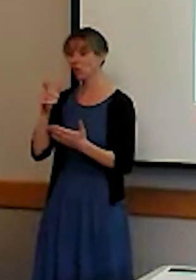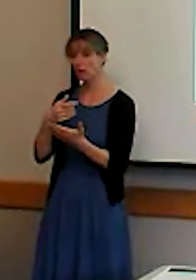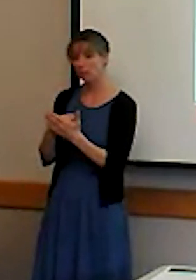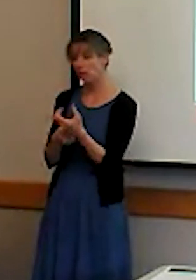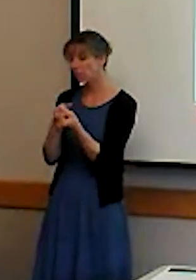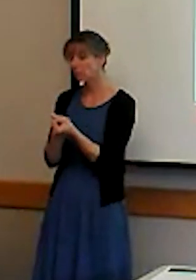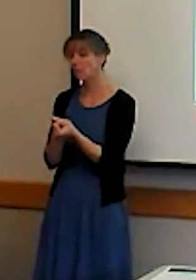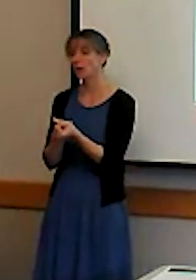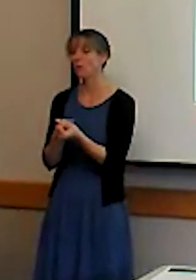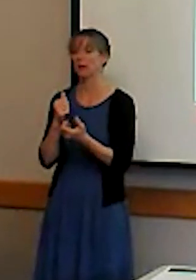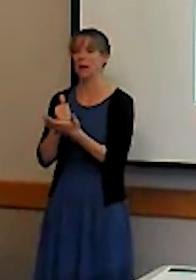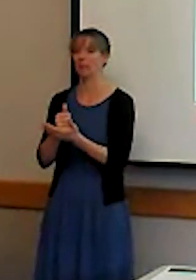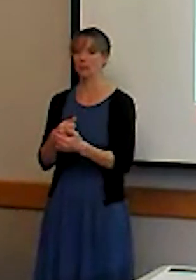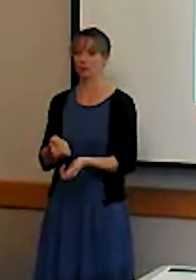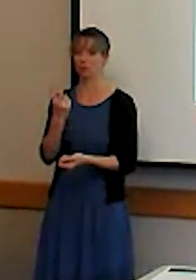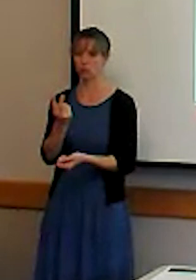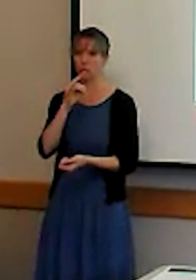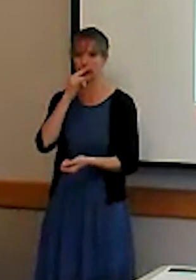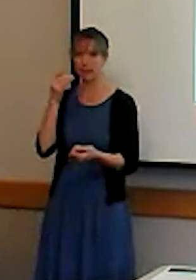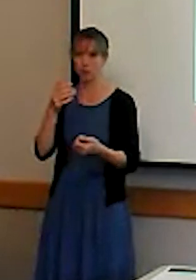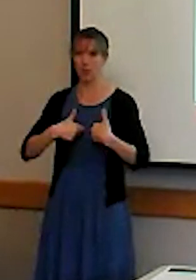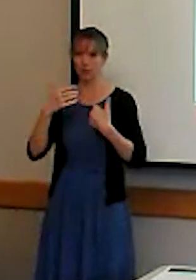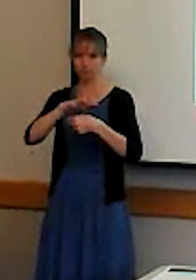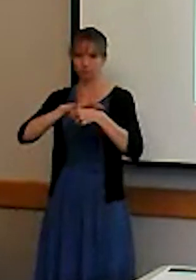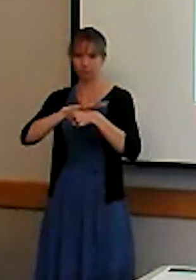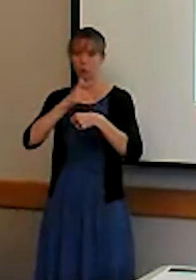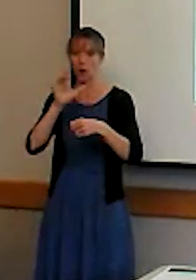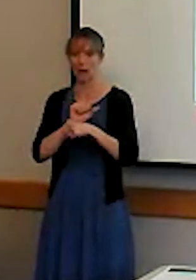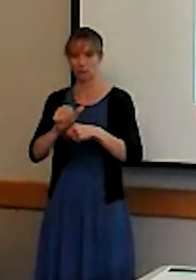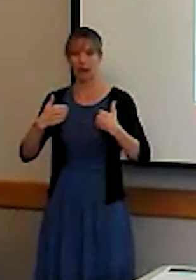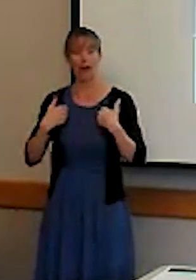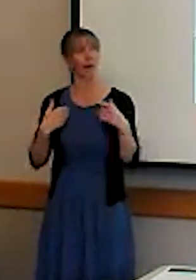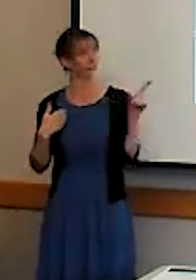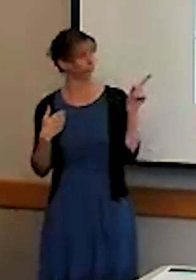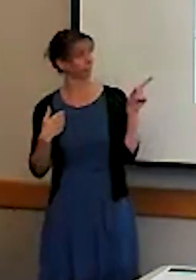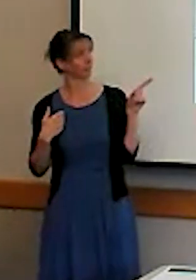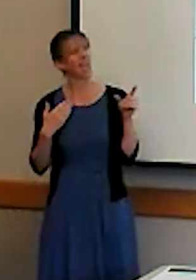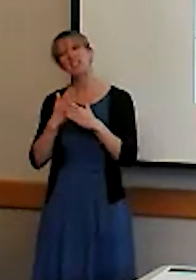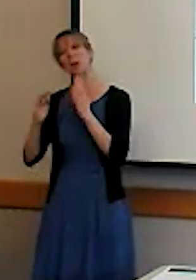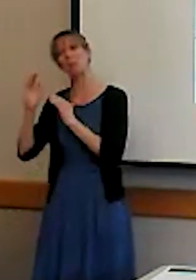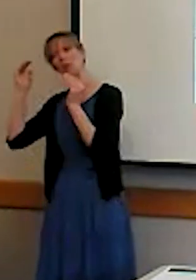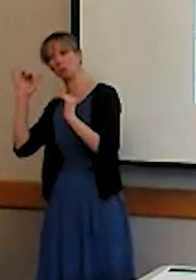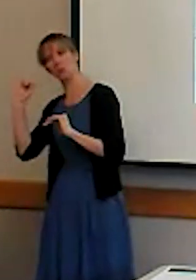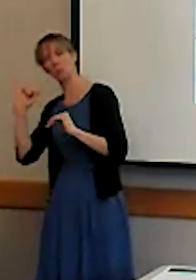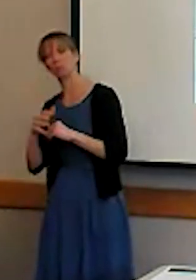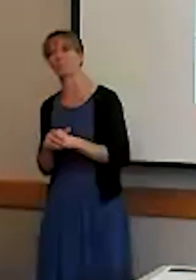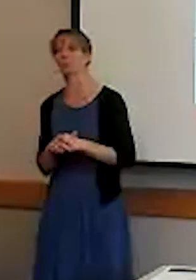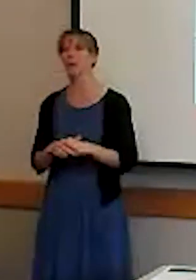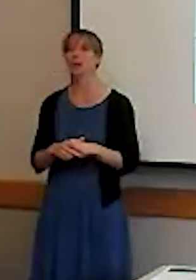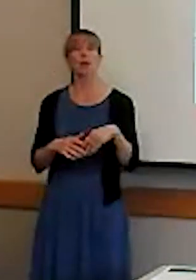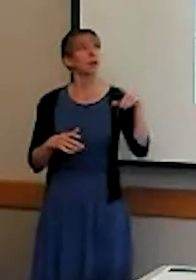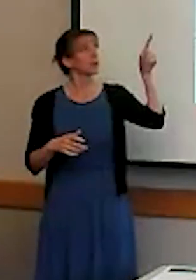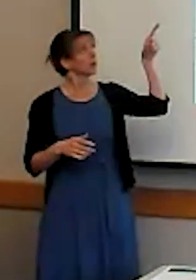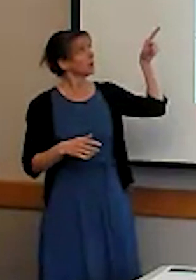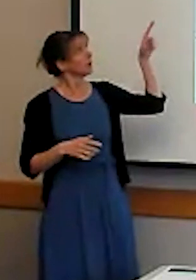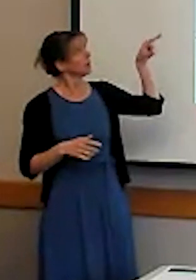you need one. There's 2 kids in this area that actually have them. And some adults. These are